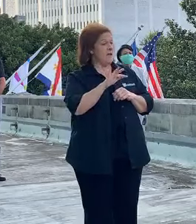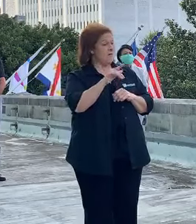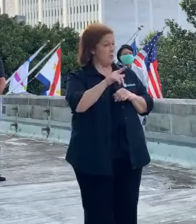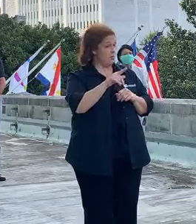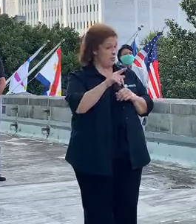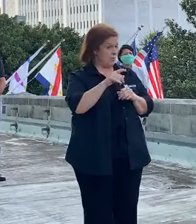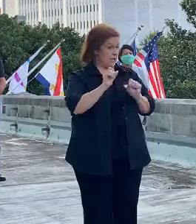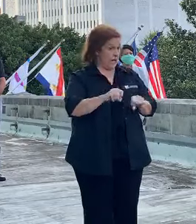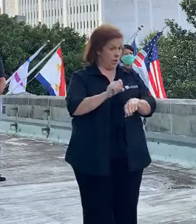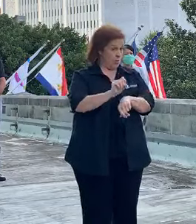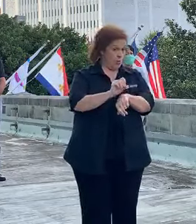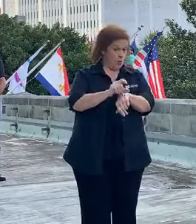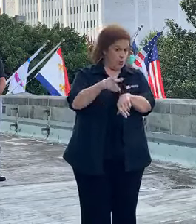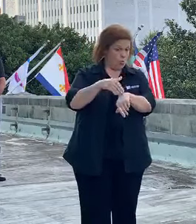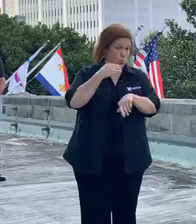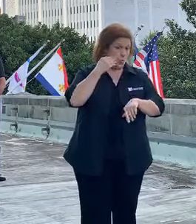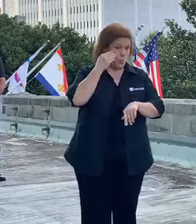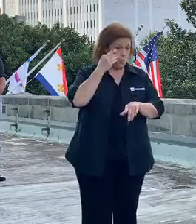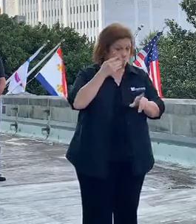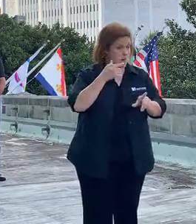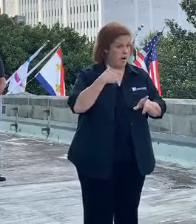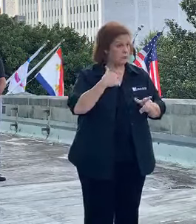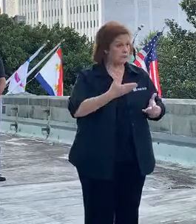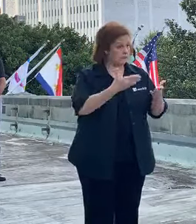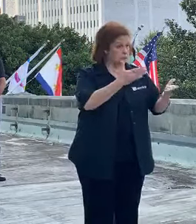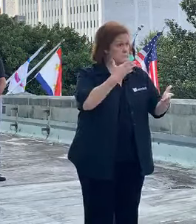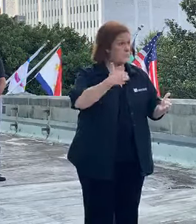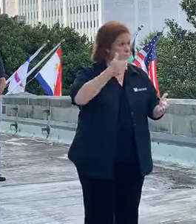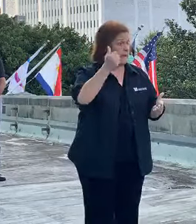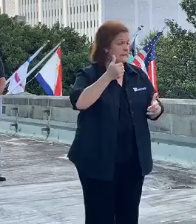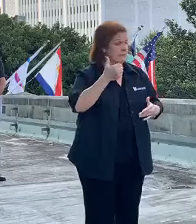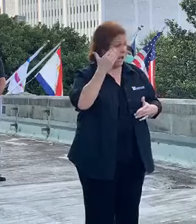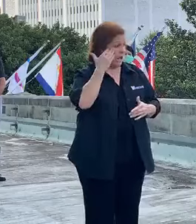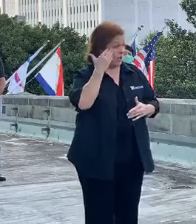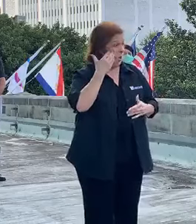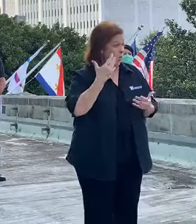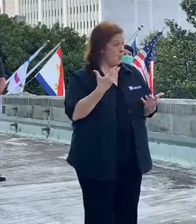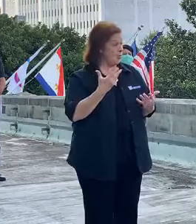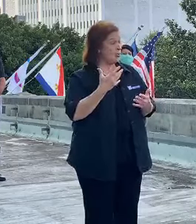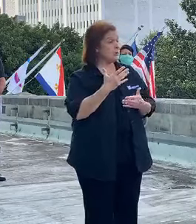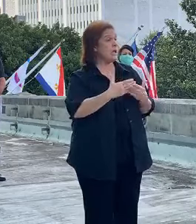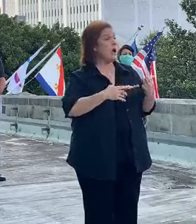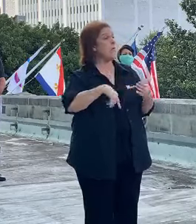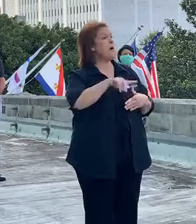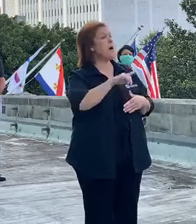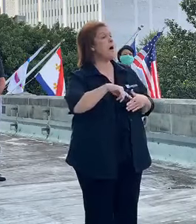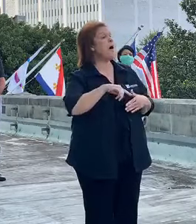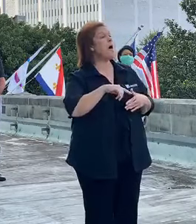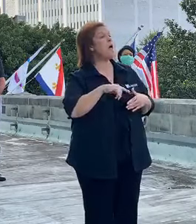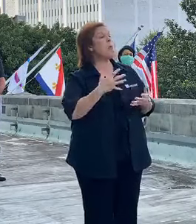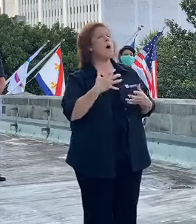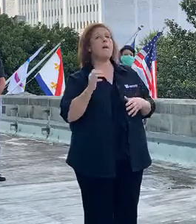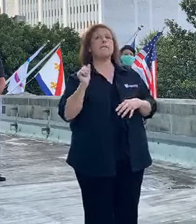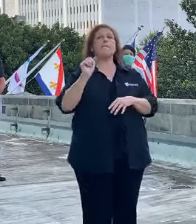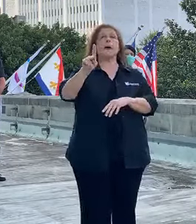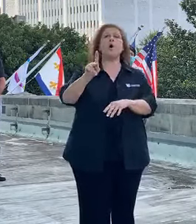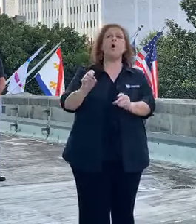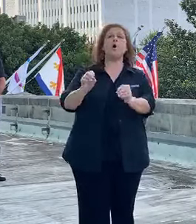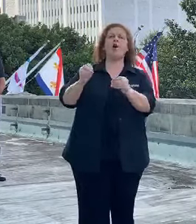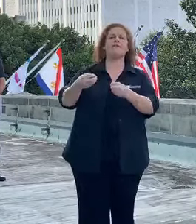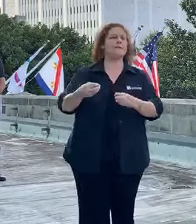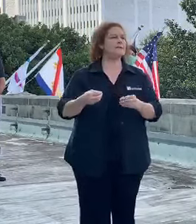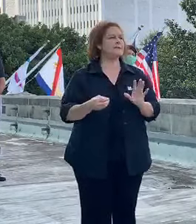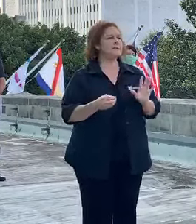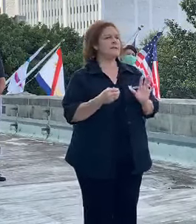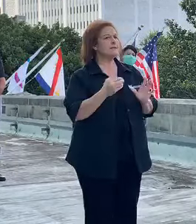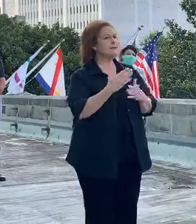home, I suggest you still do that. I know a number of lawyers who think now's the time to go back to your office building. And there are going to be a number